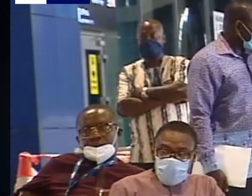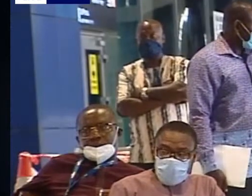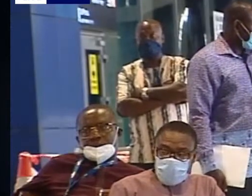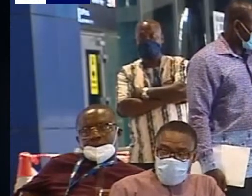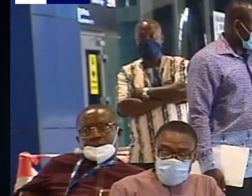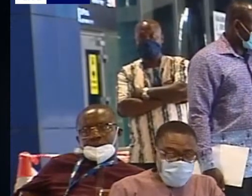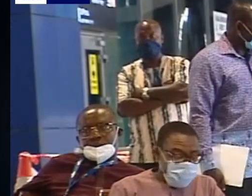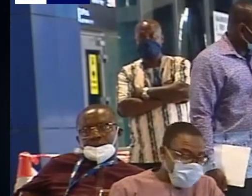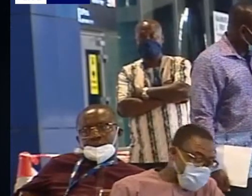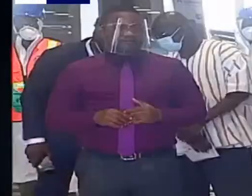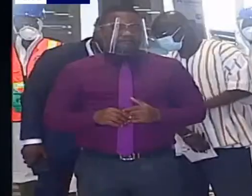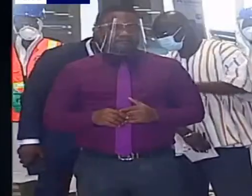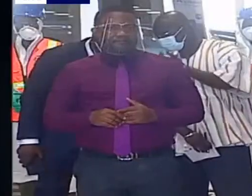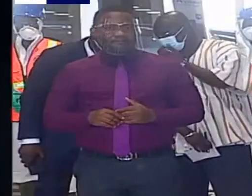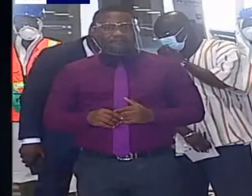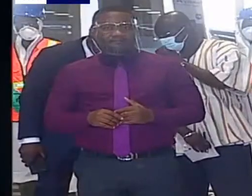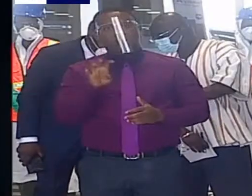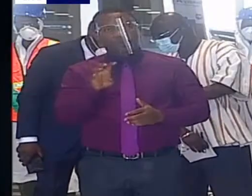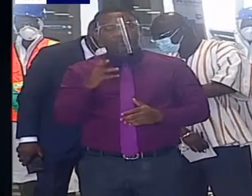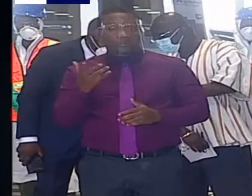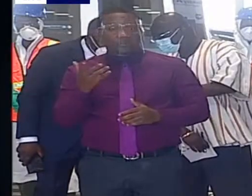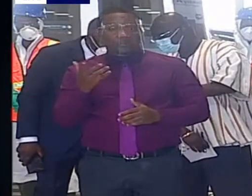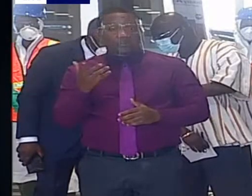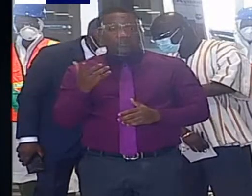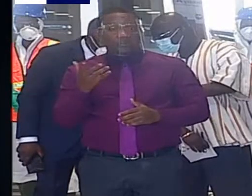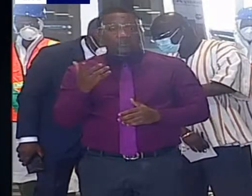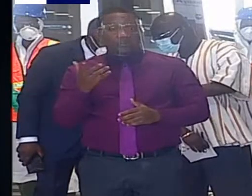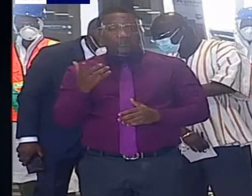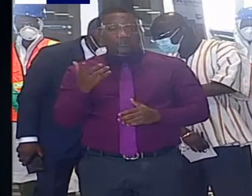So 2 samples times 70 stations, 100 minutes.